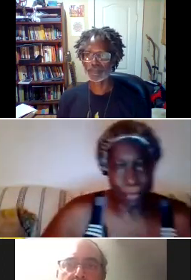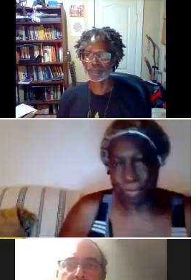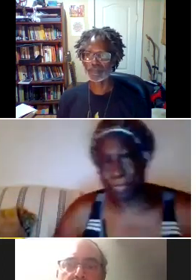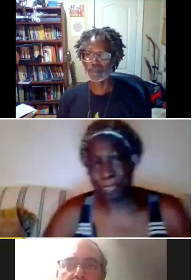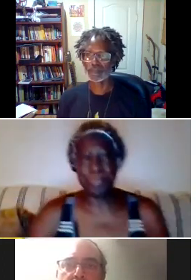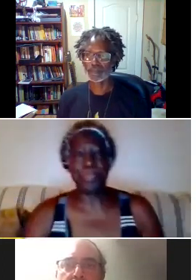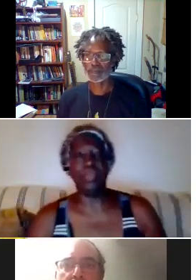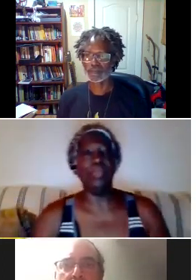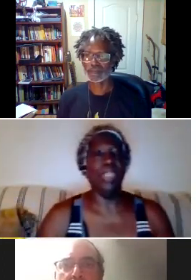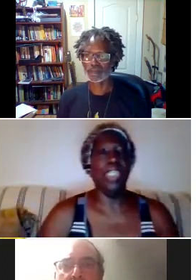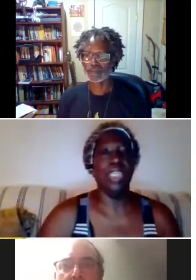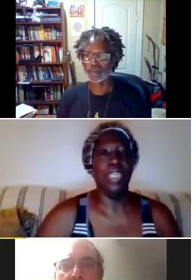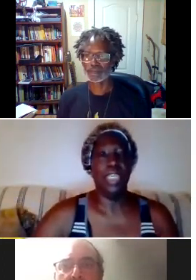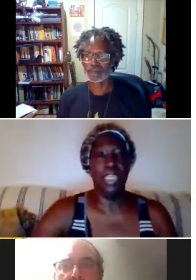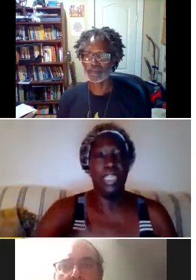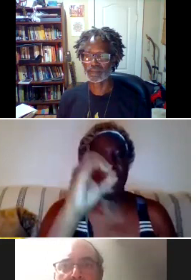started.